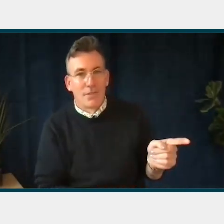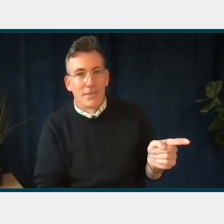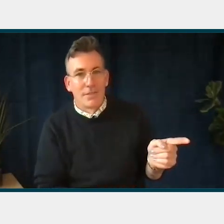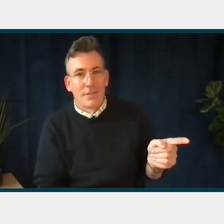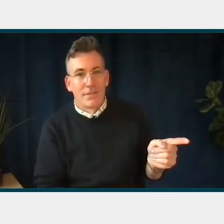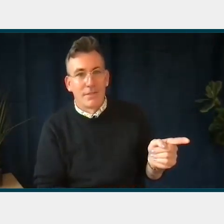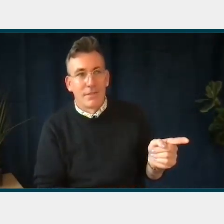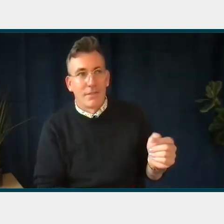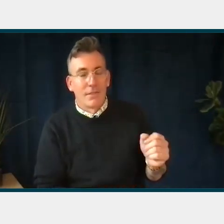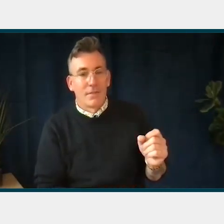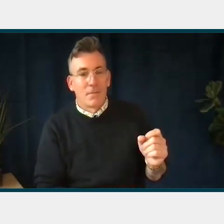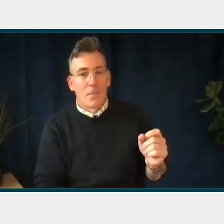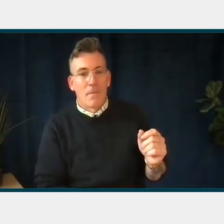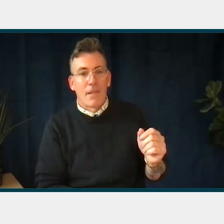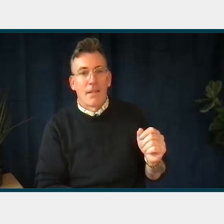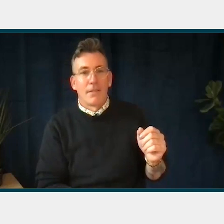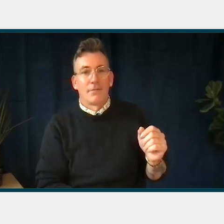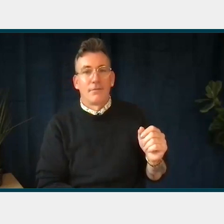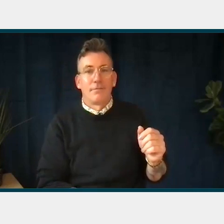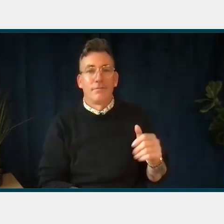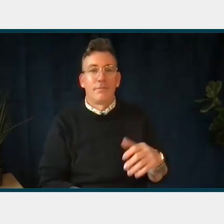you profit from that, right?